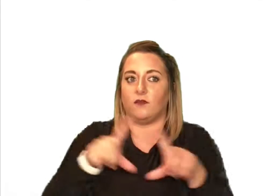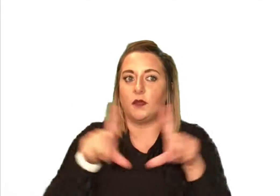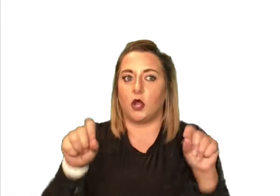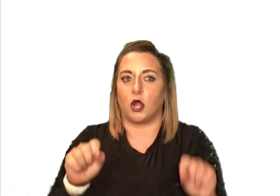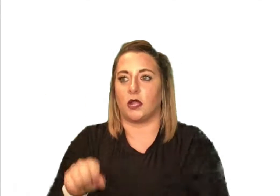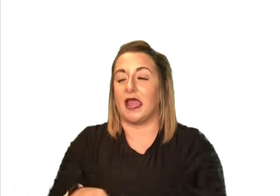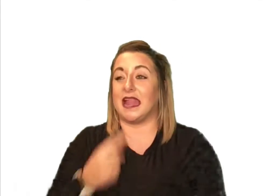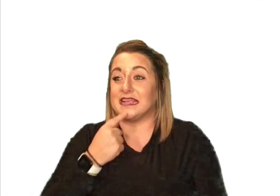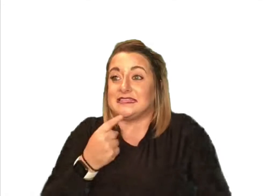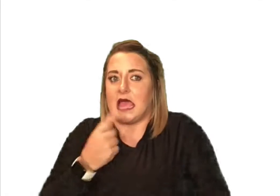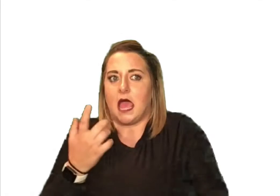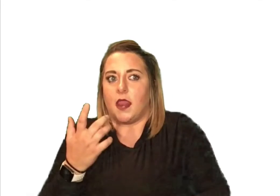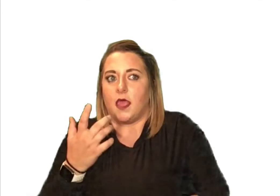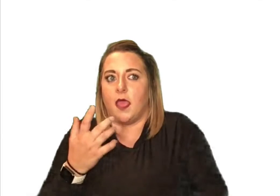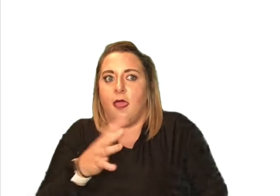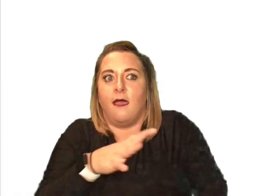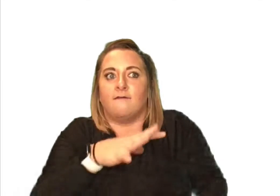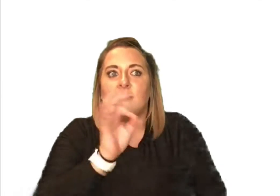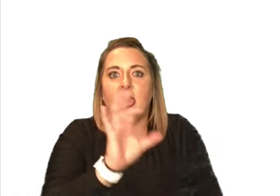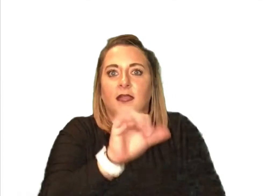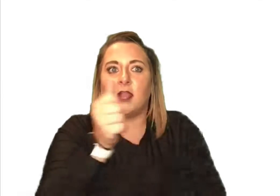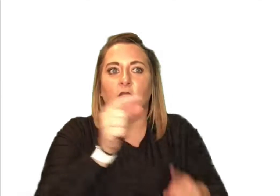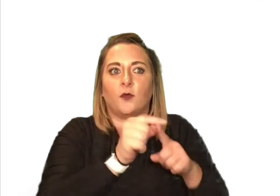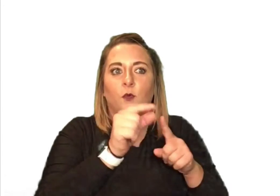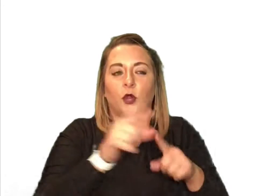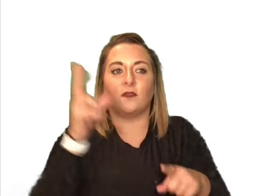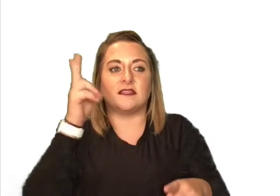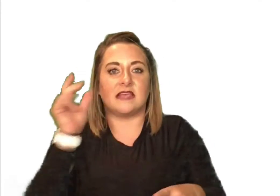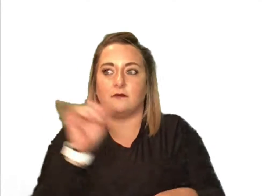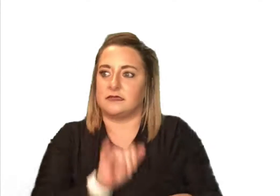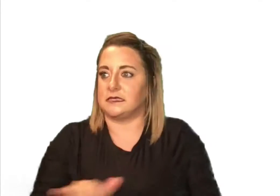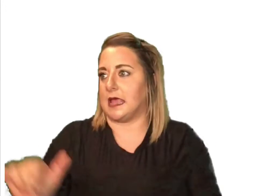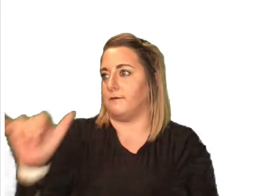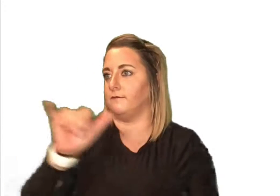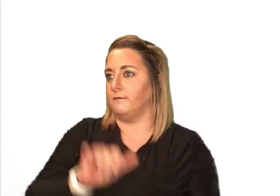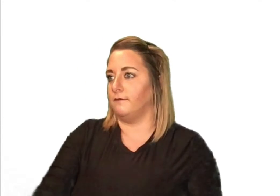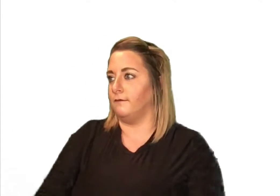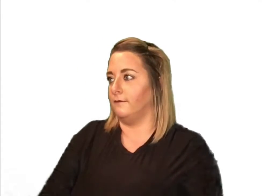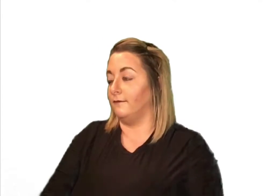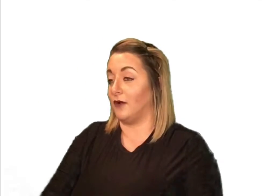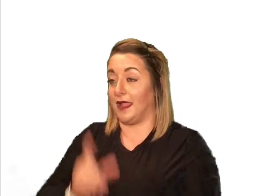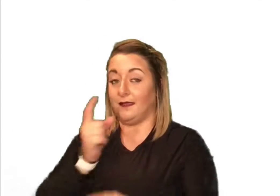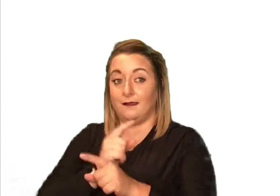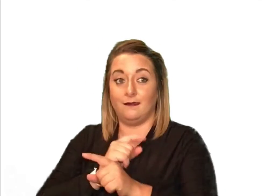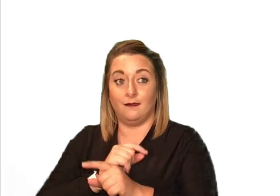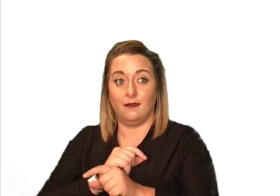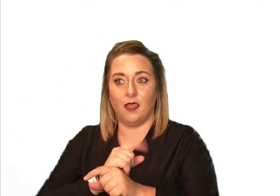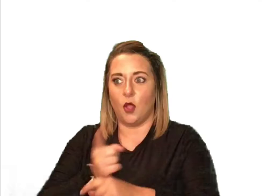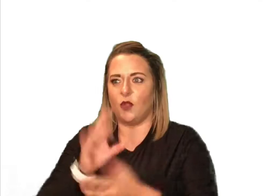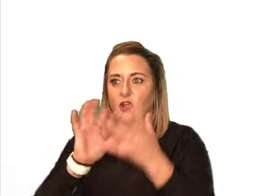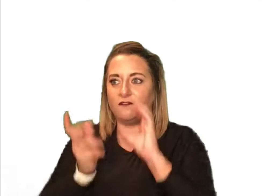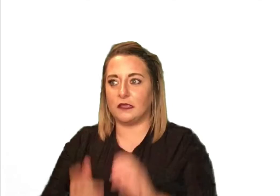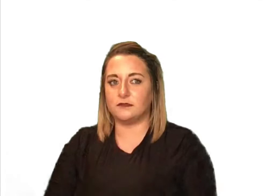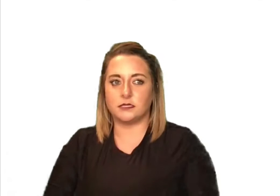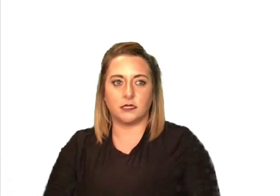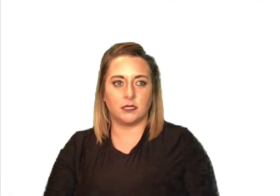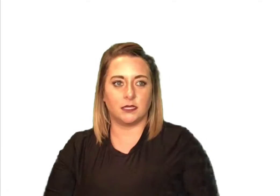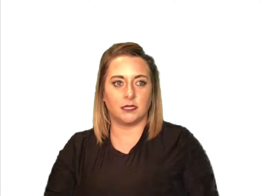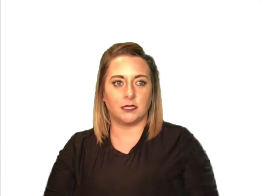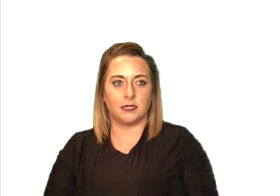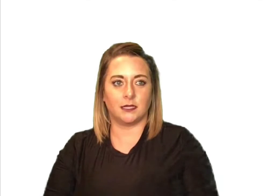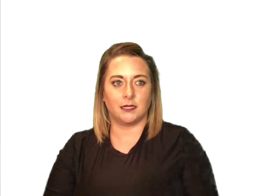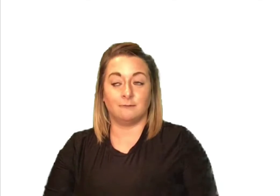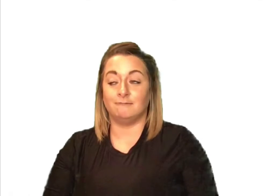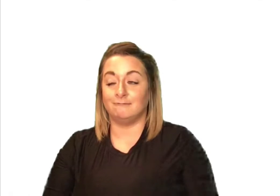and I gave you a card and I said, find another word that sounds the same, right? Were you confused?